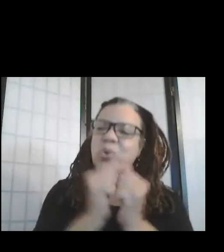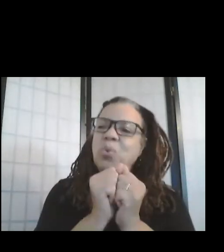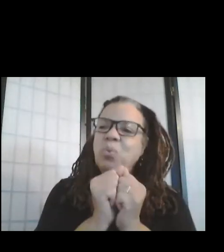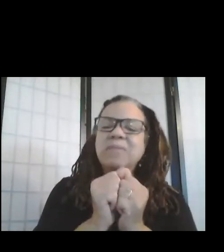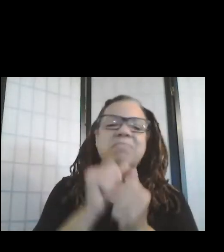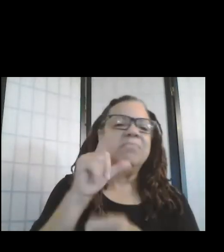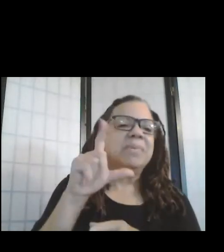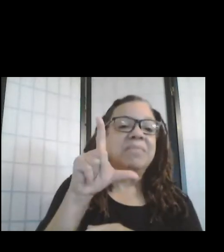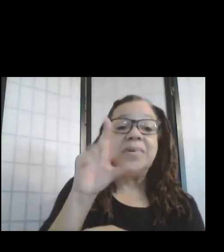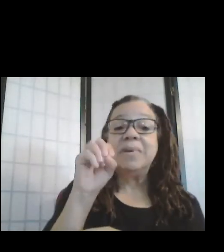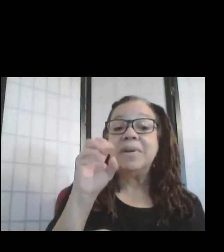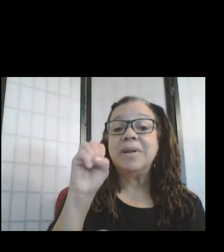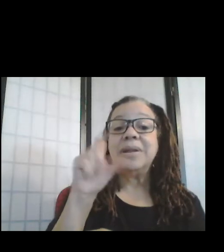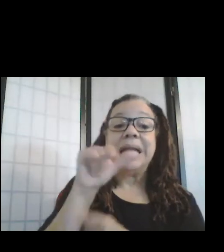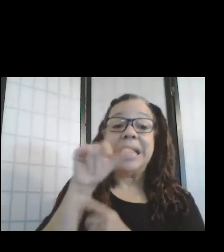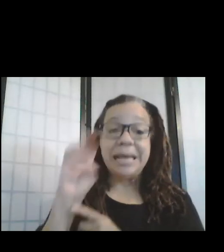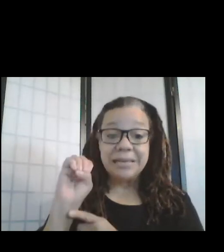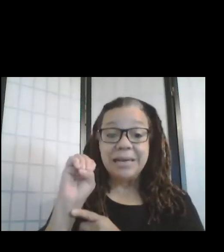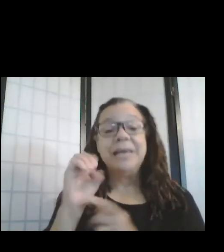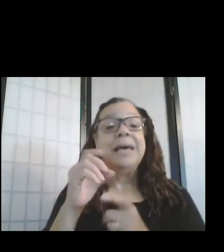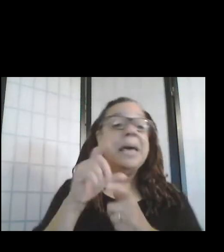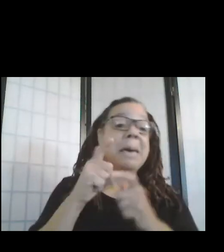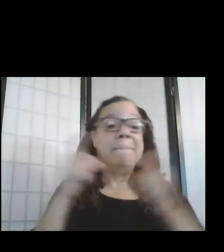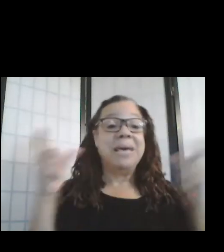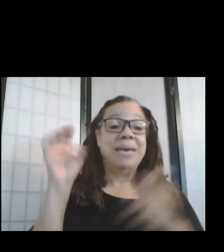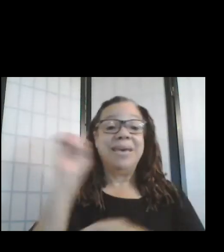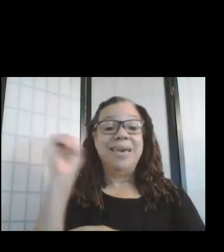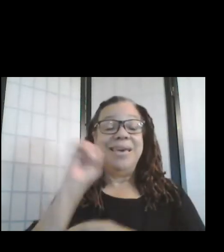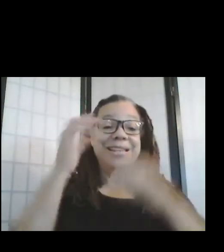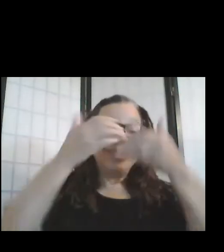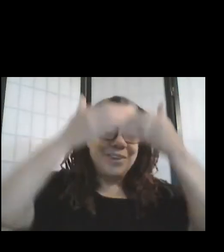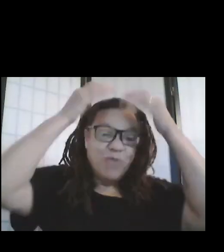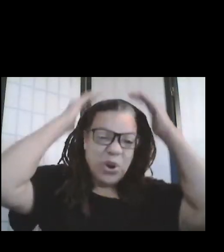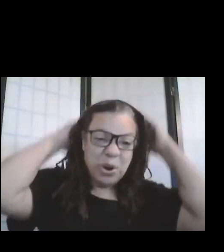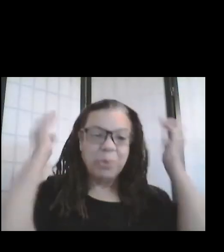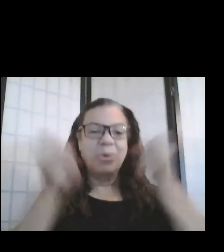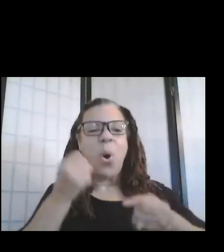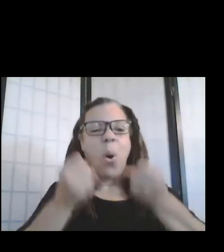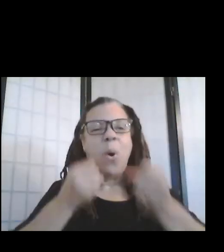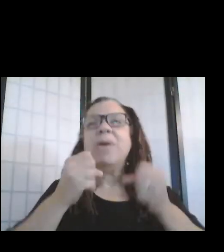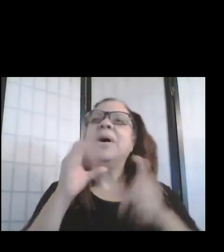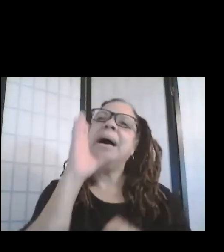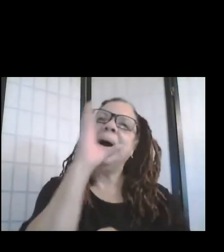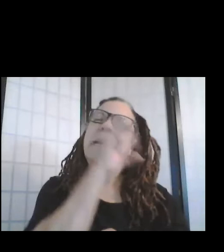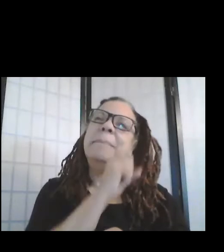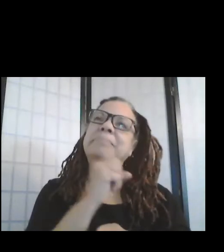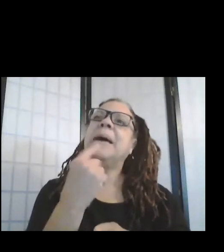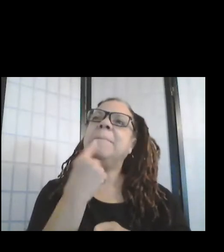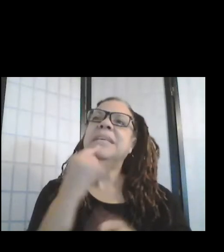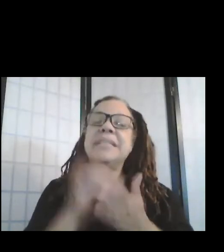Leslie in Big E's convertible, the soft wind spanking halyards on the moored sailboats in the